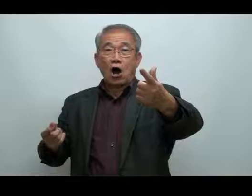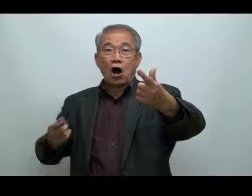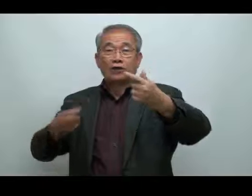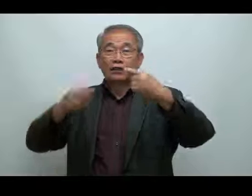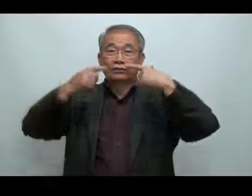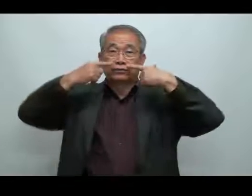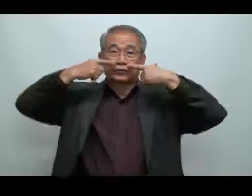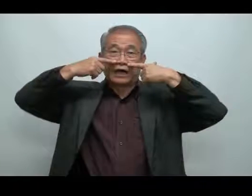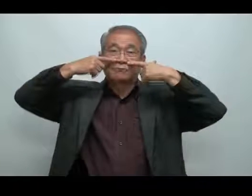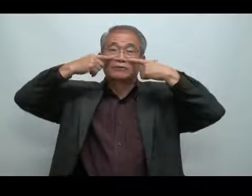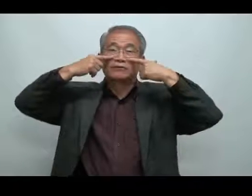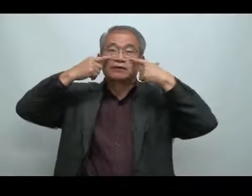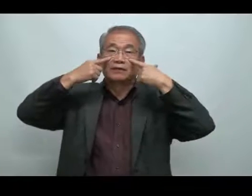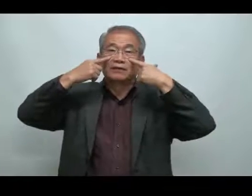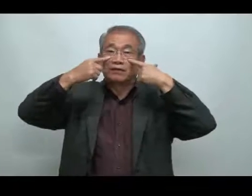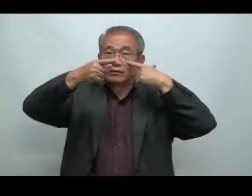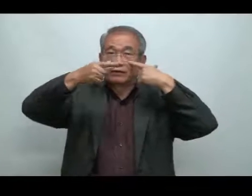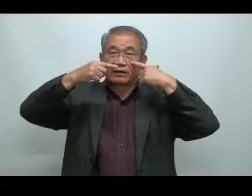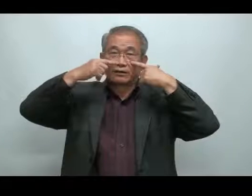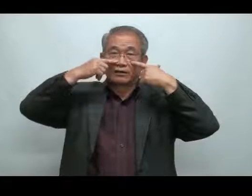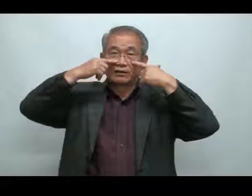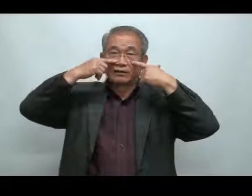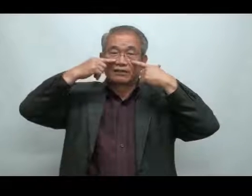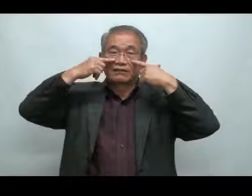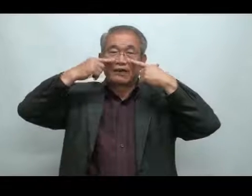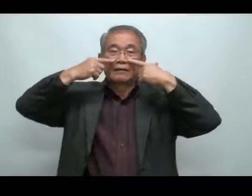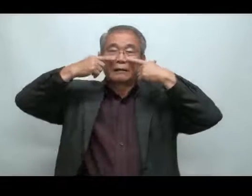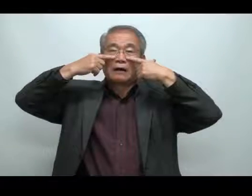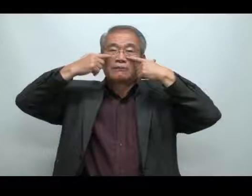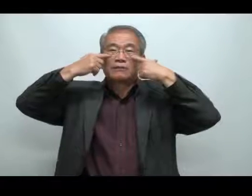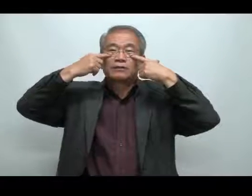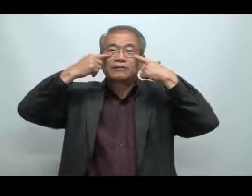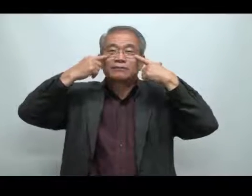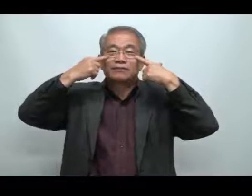Yo! Now notice I move a little bit on the E flat. I move a little bit of